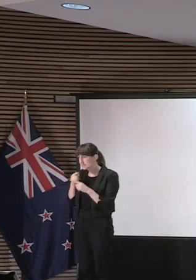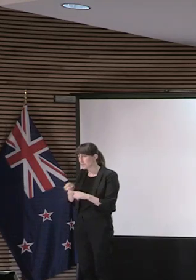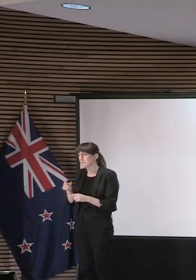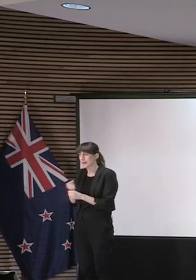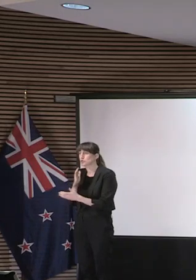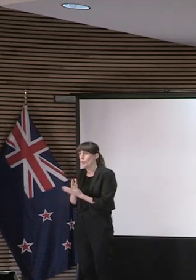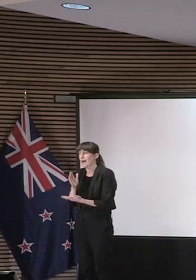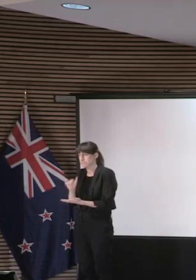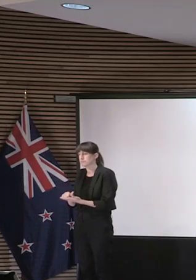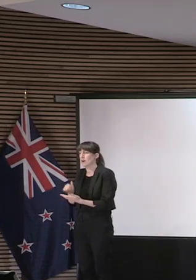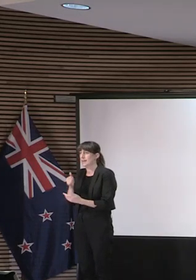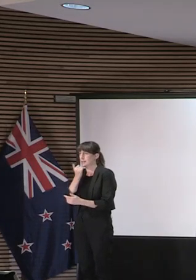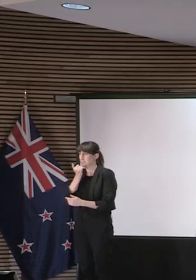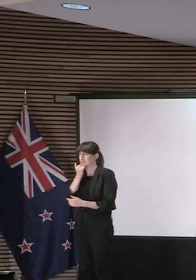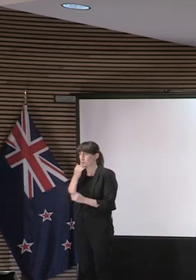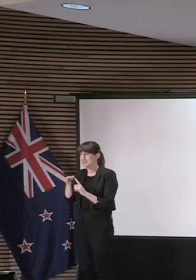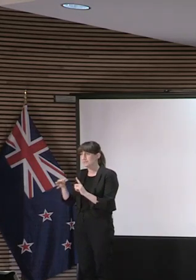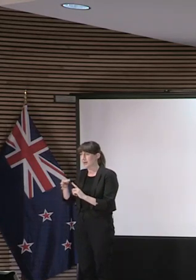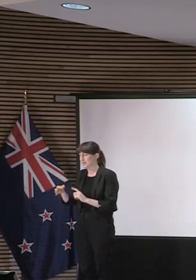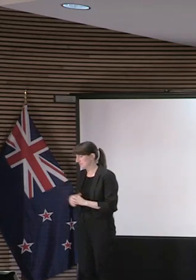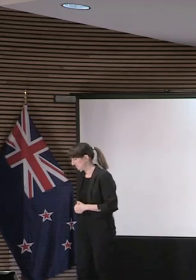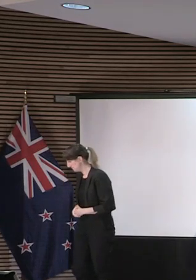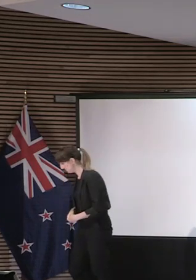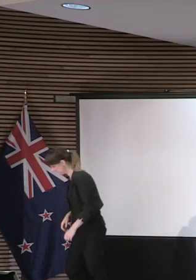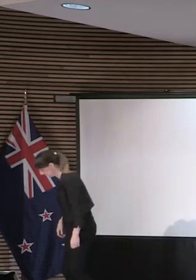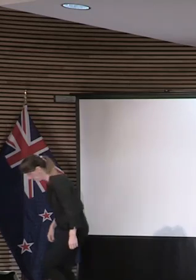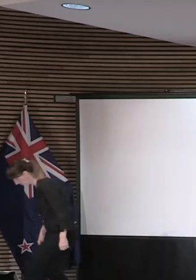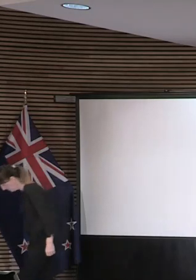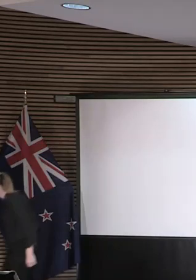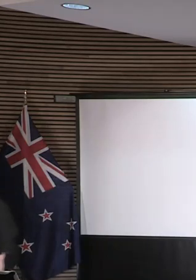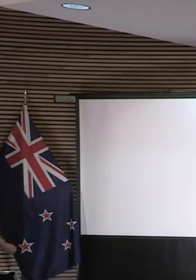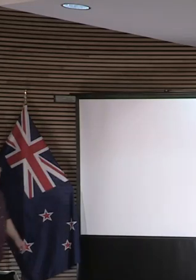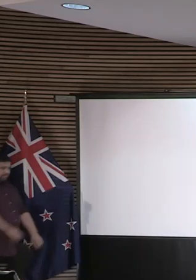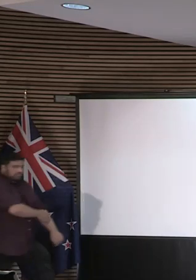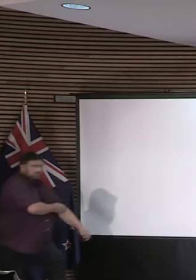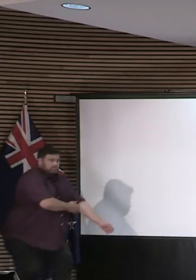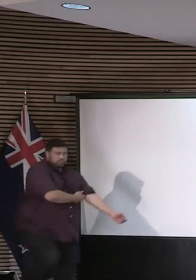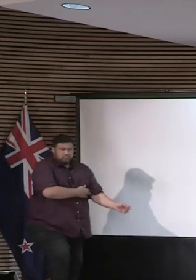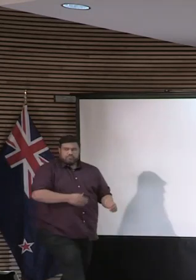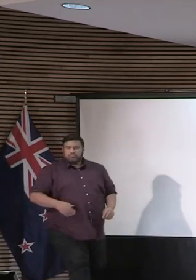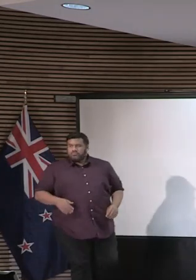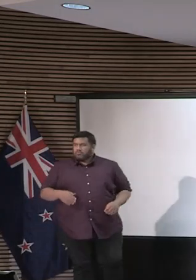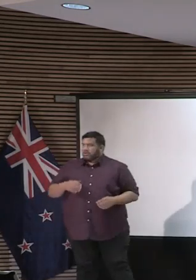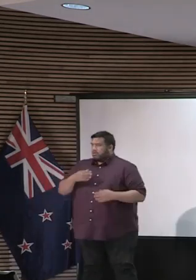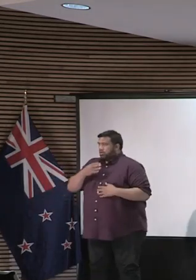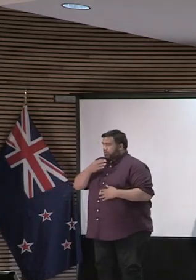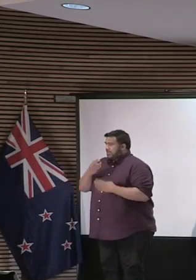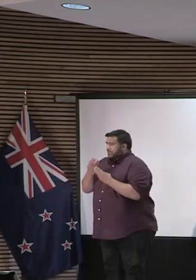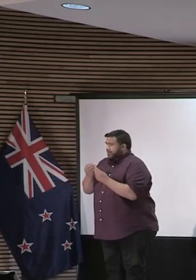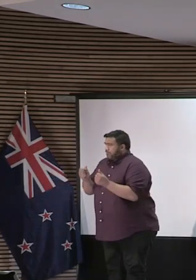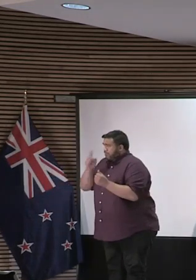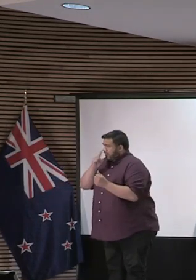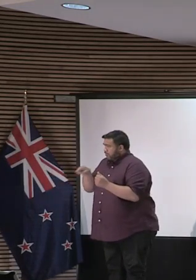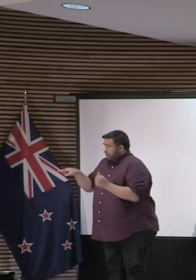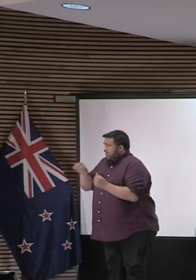at the back. Dr. Bloomfield, just to Just right at the back, and then I'll continue. Have you been in touch with any of the families who've lost a loved one as a result of